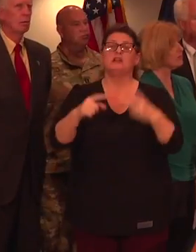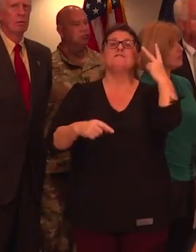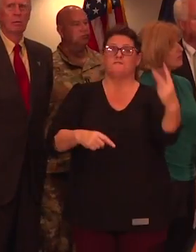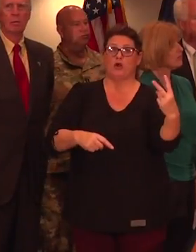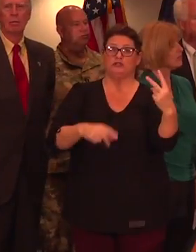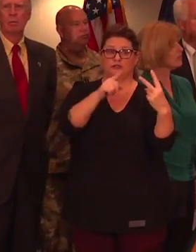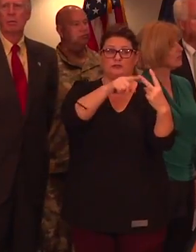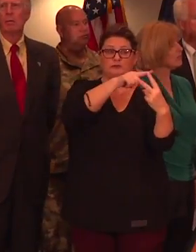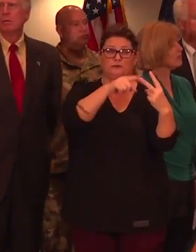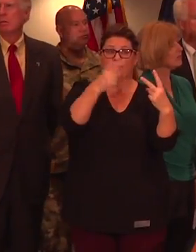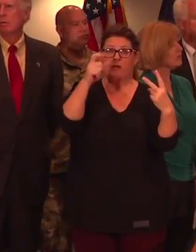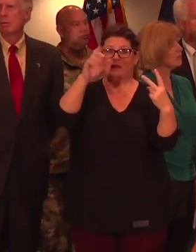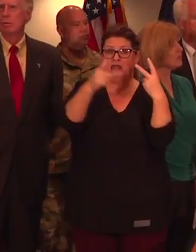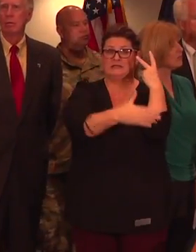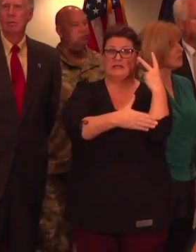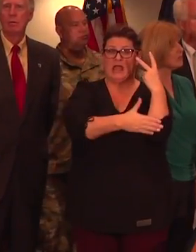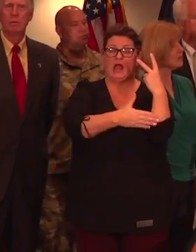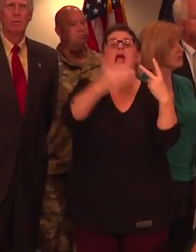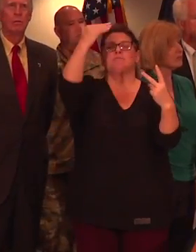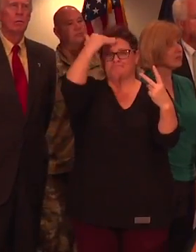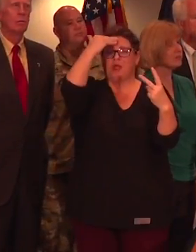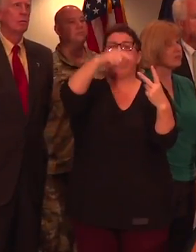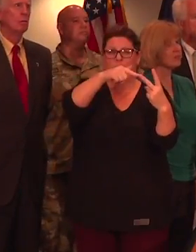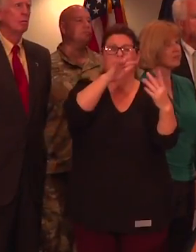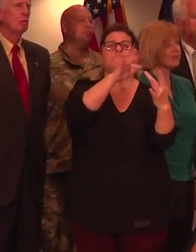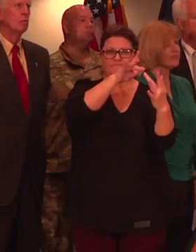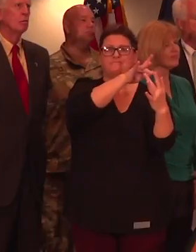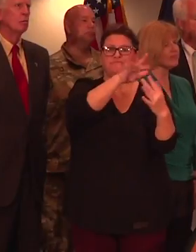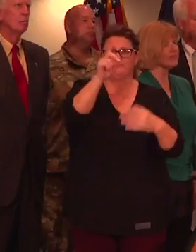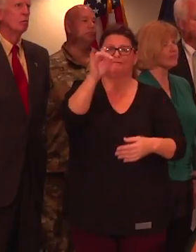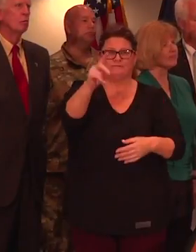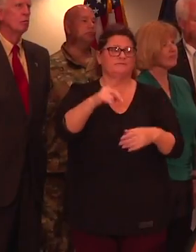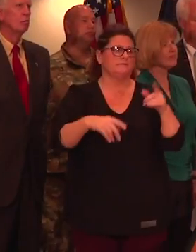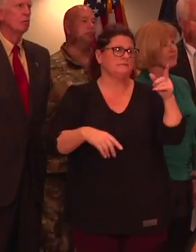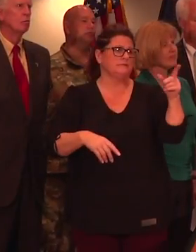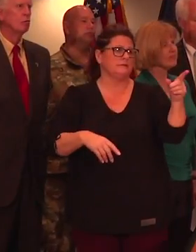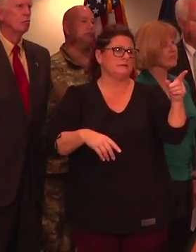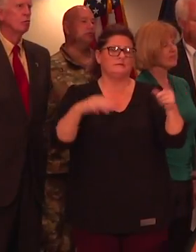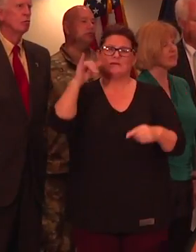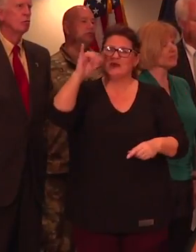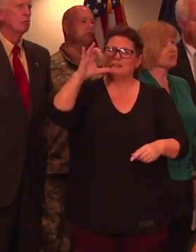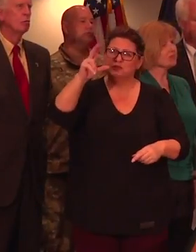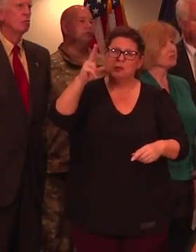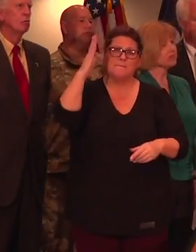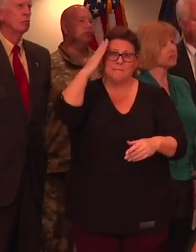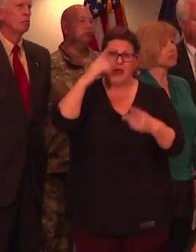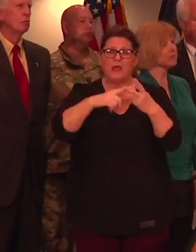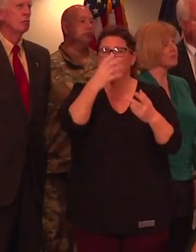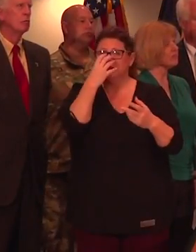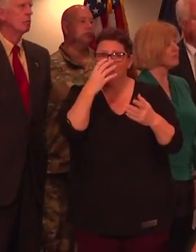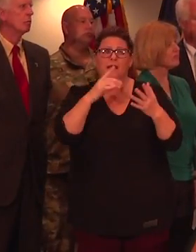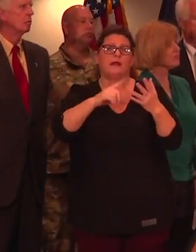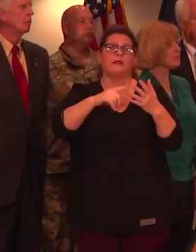reported from Lexington County were known contacts. As you expect this to spread, do we have enough ICU beds, respirators, and